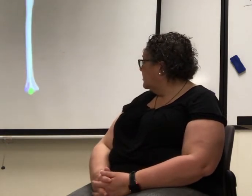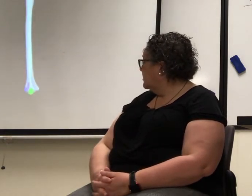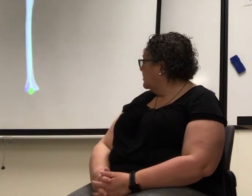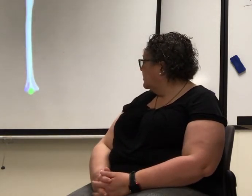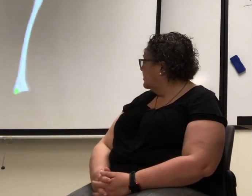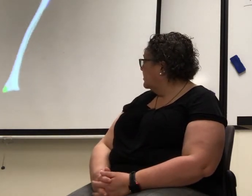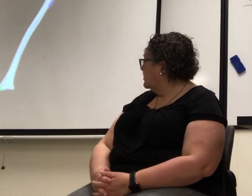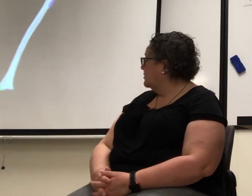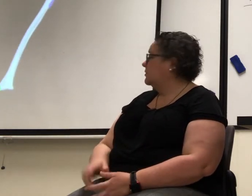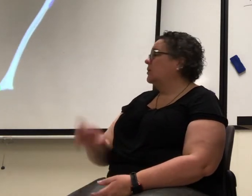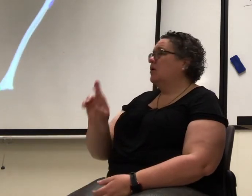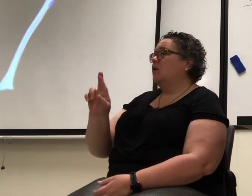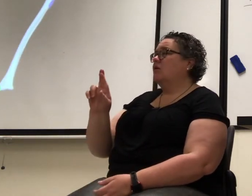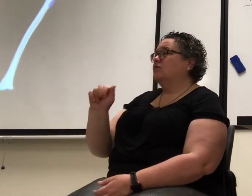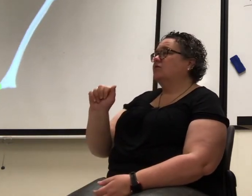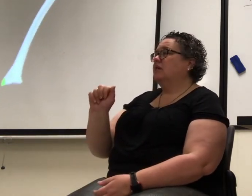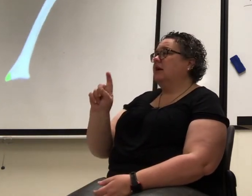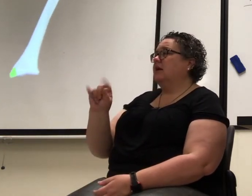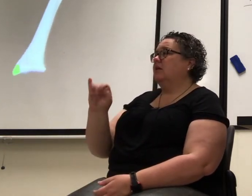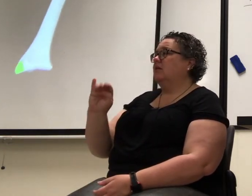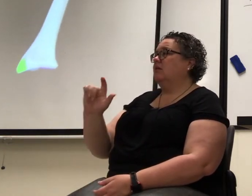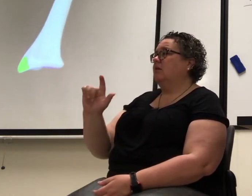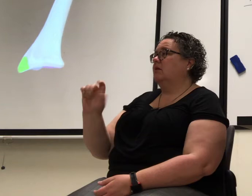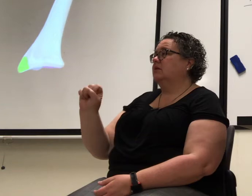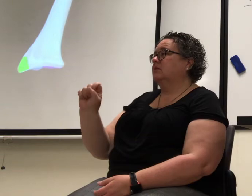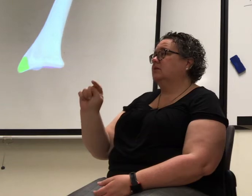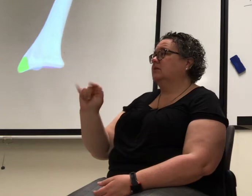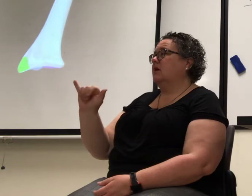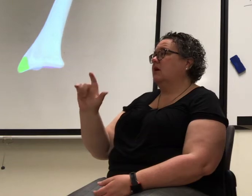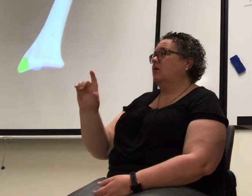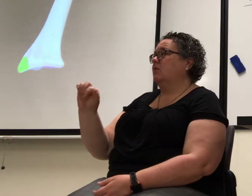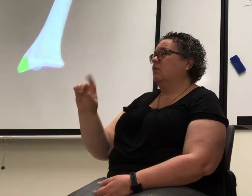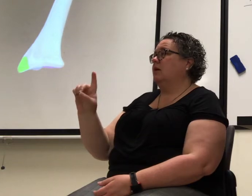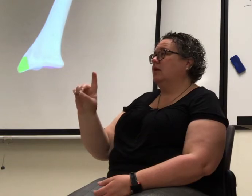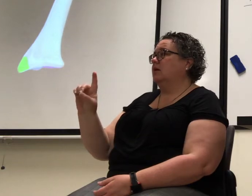There's the radial styloid process highlighted in green.